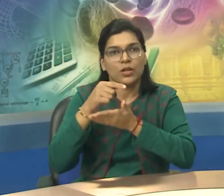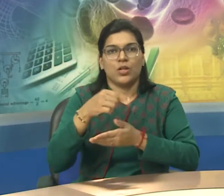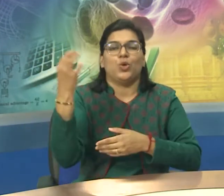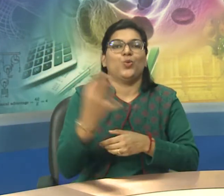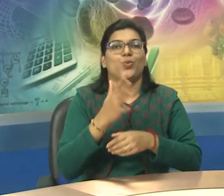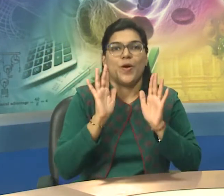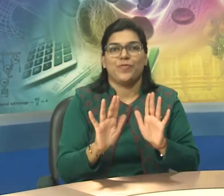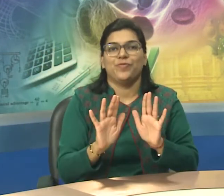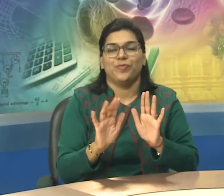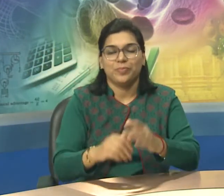process